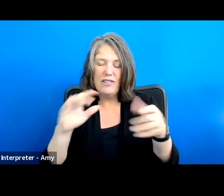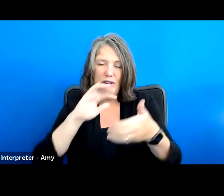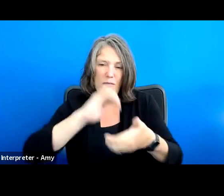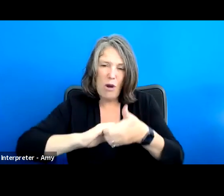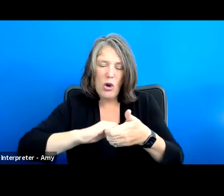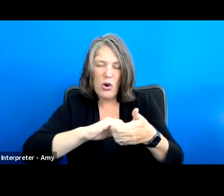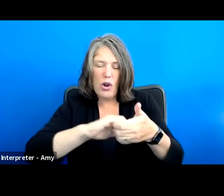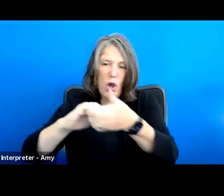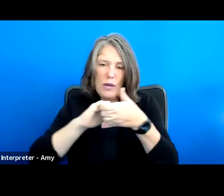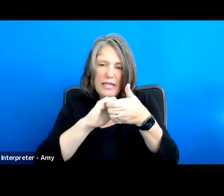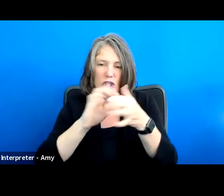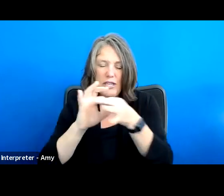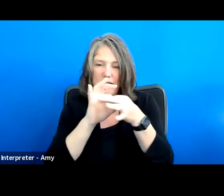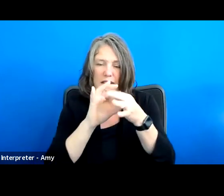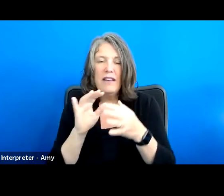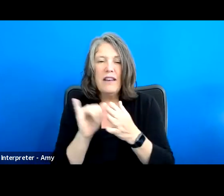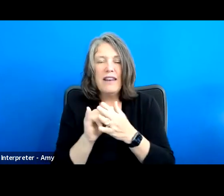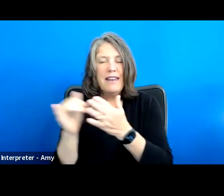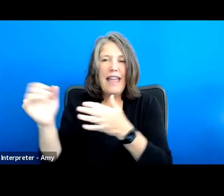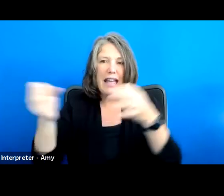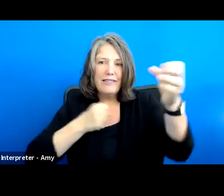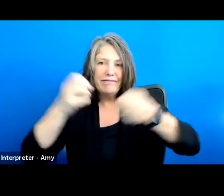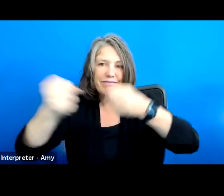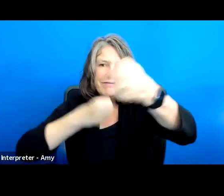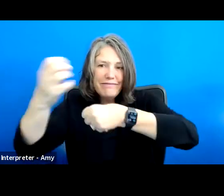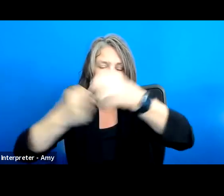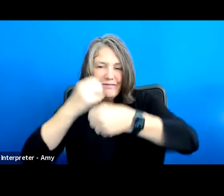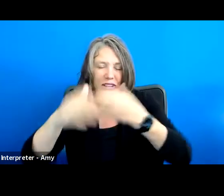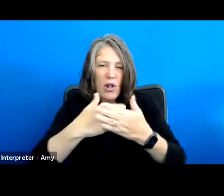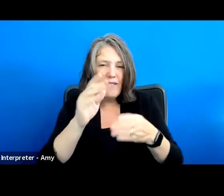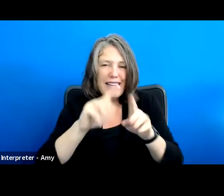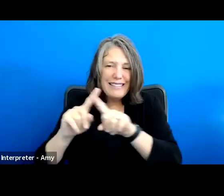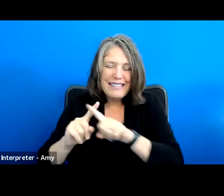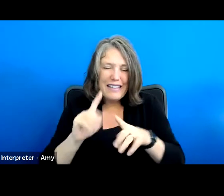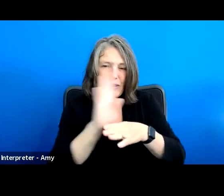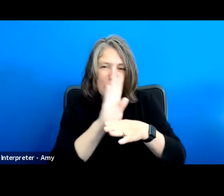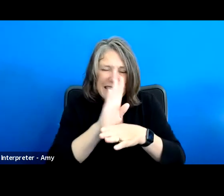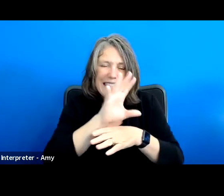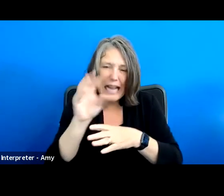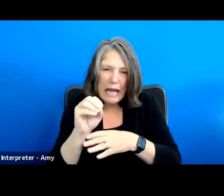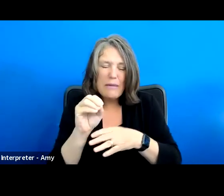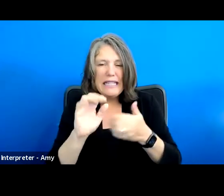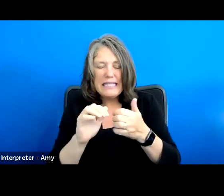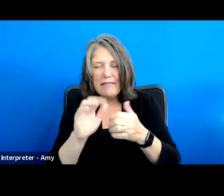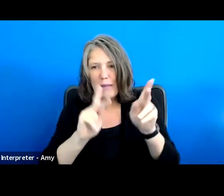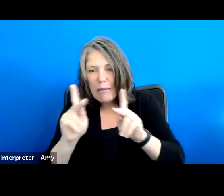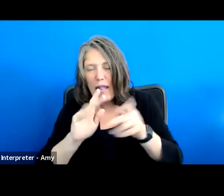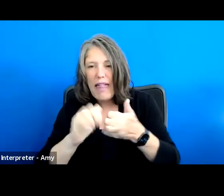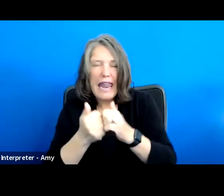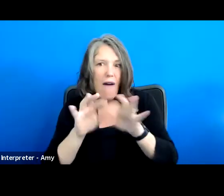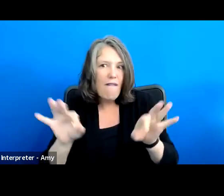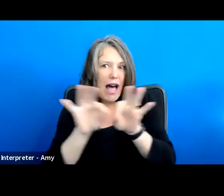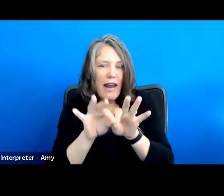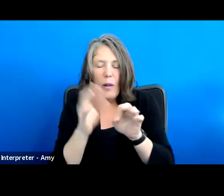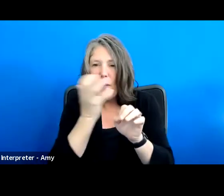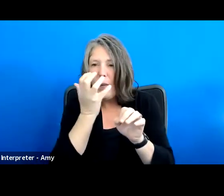Coalition, which brings together all of these entities and how vital that is. We couldn't have done that